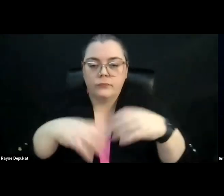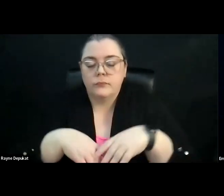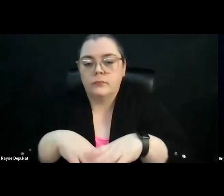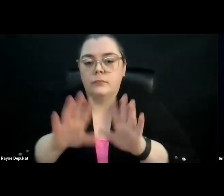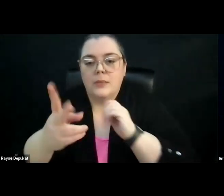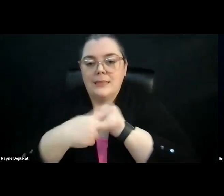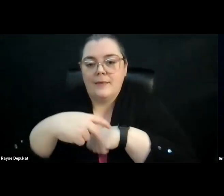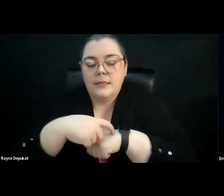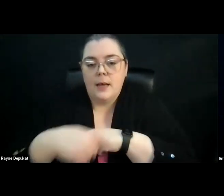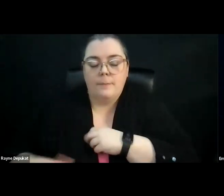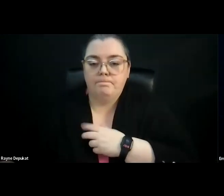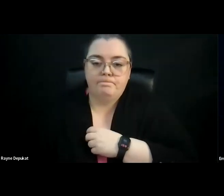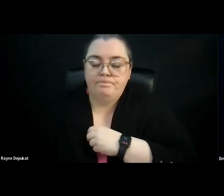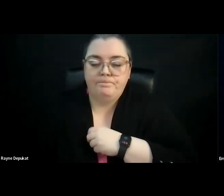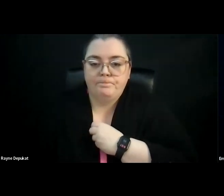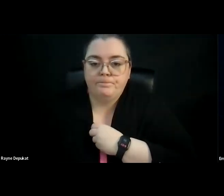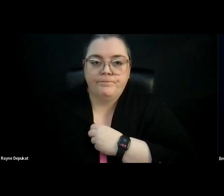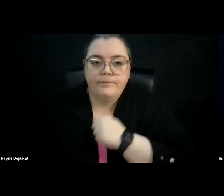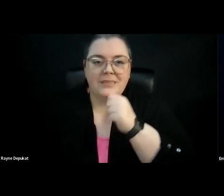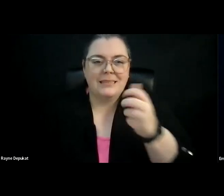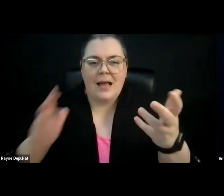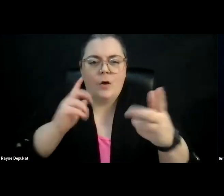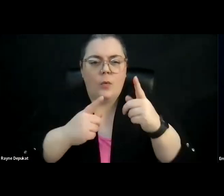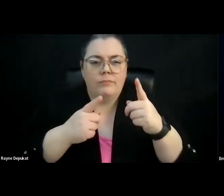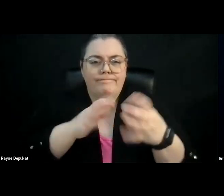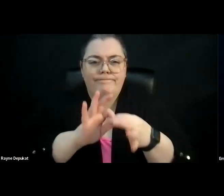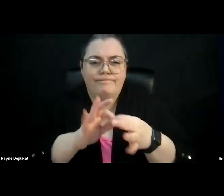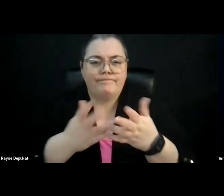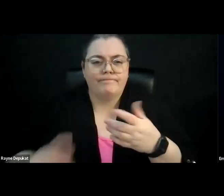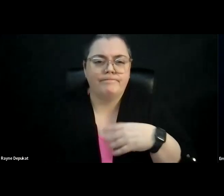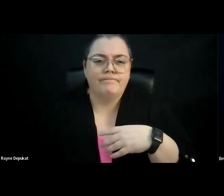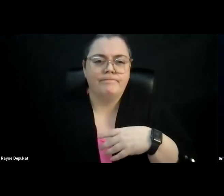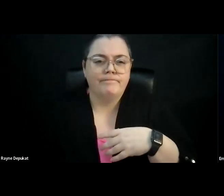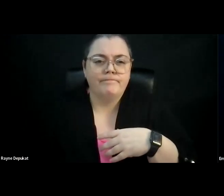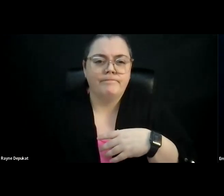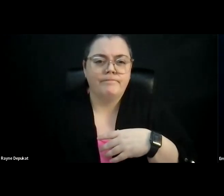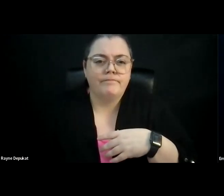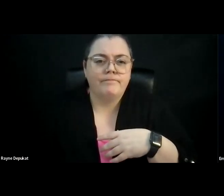the controls, but well, just to save time, I'm struggling here. It's not working with me.